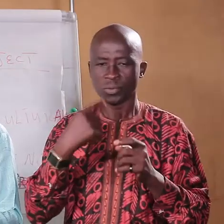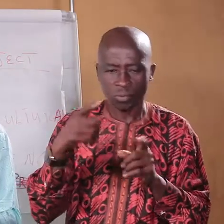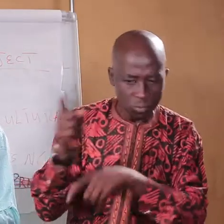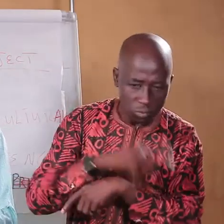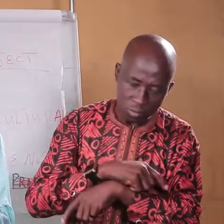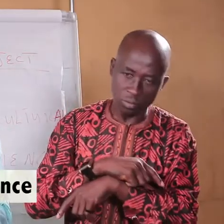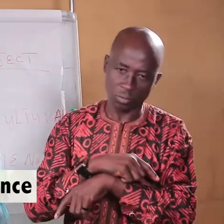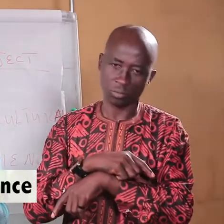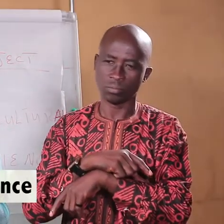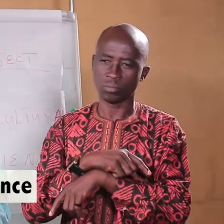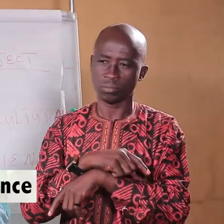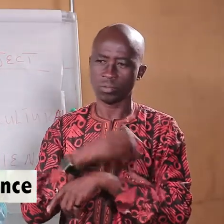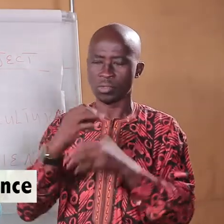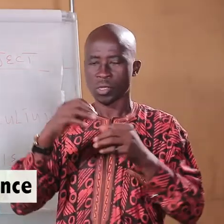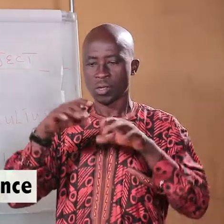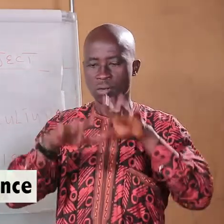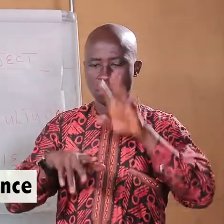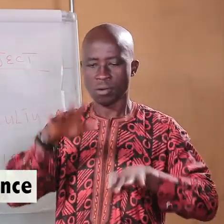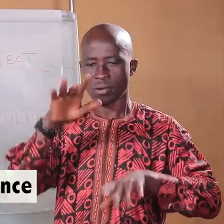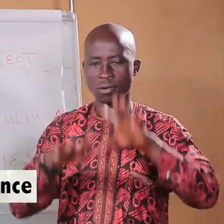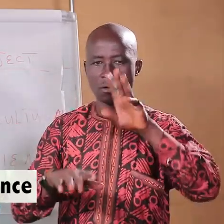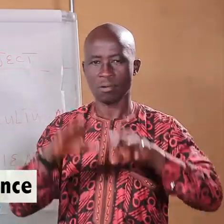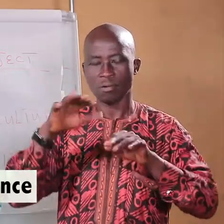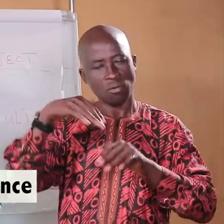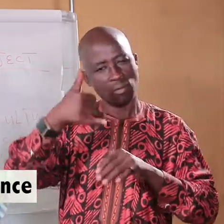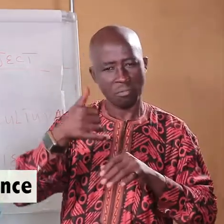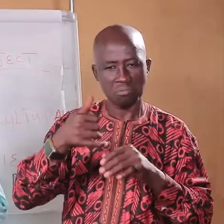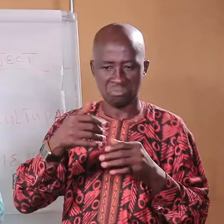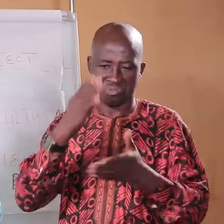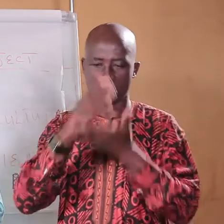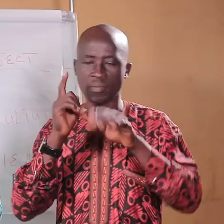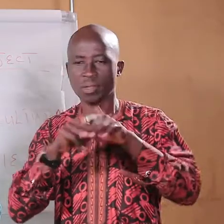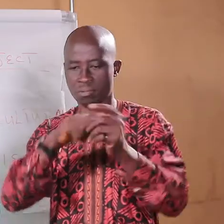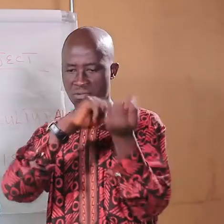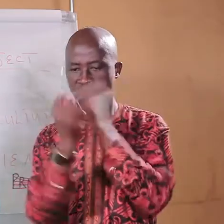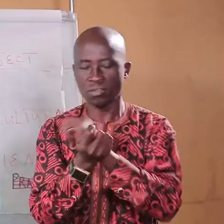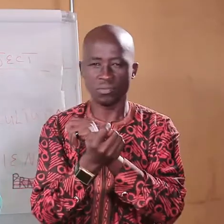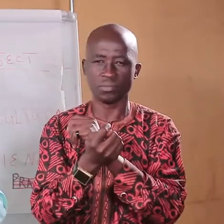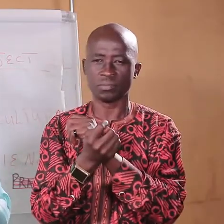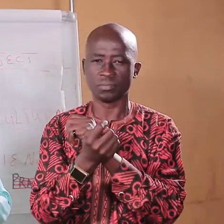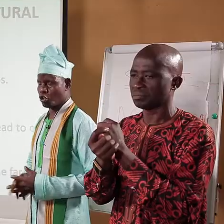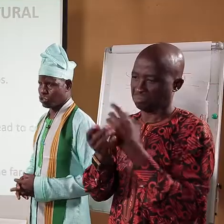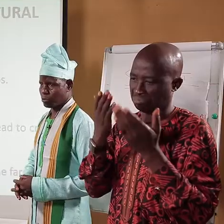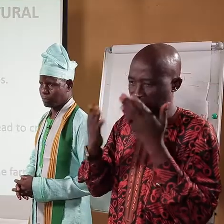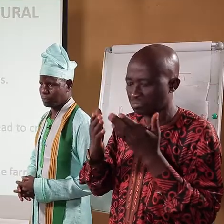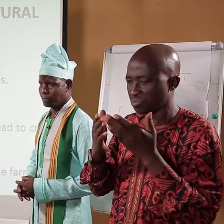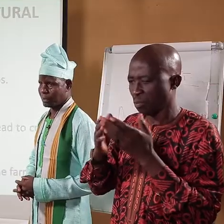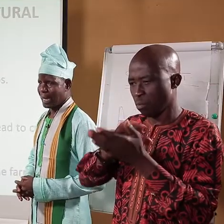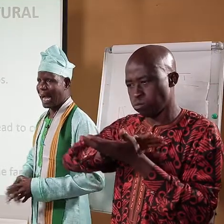forecast the rainfall tomorrow, but in most cases, it changes. There could be